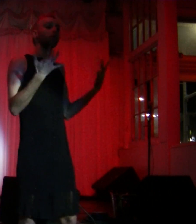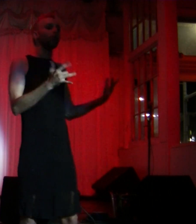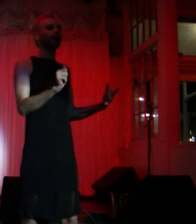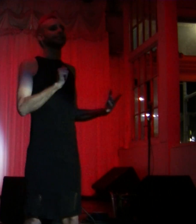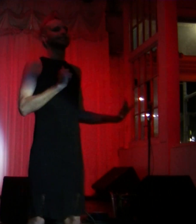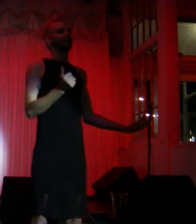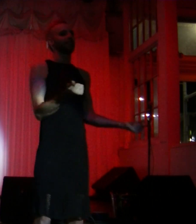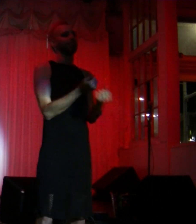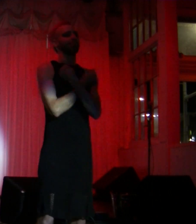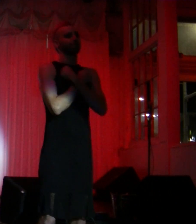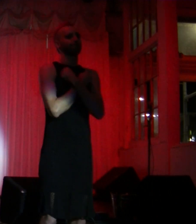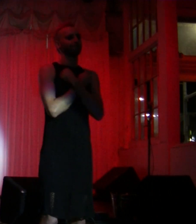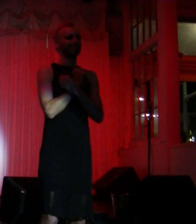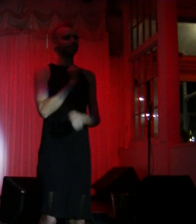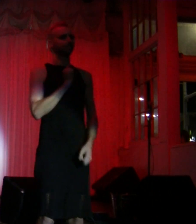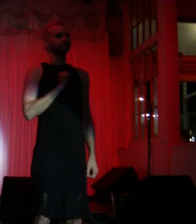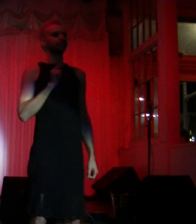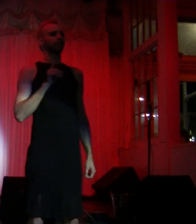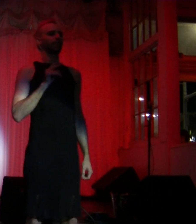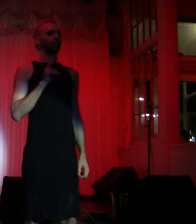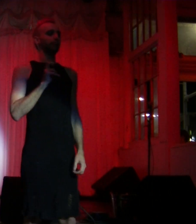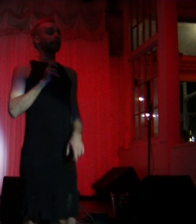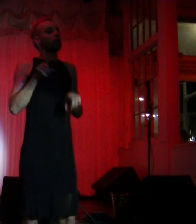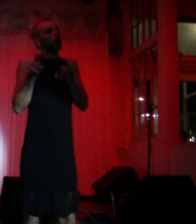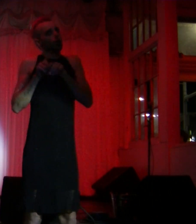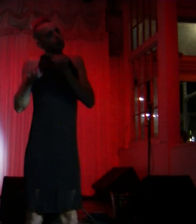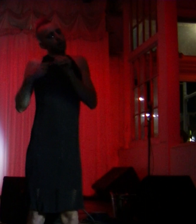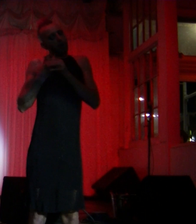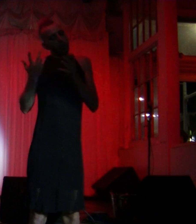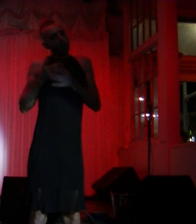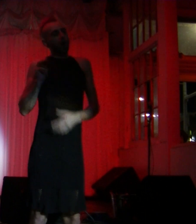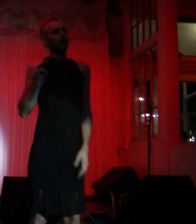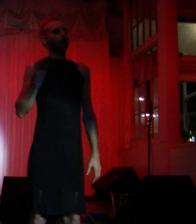and it's about also Montero. You'll hear it.